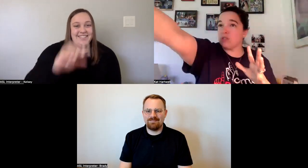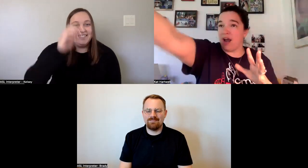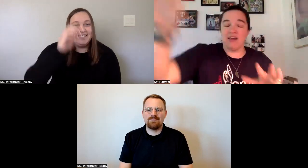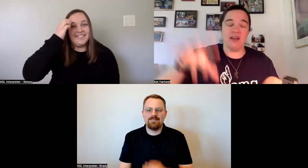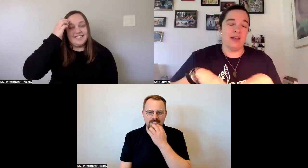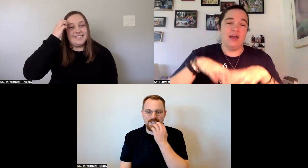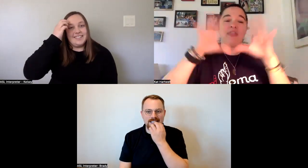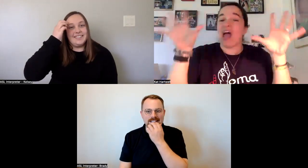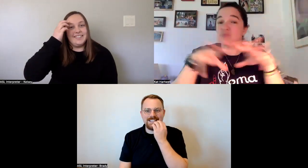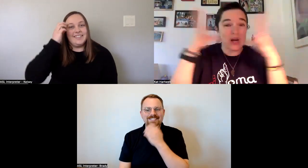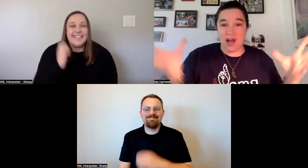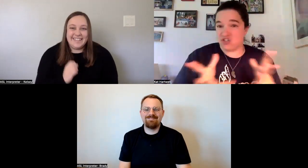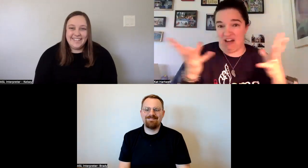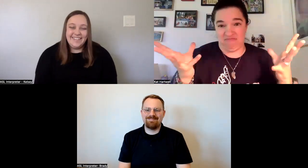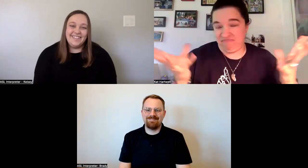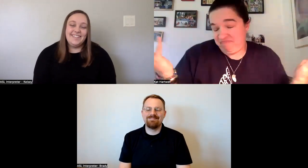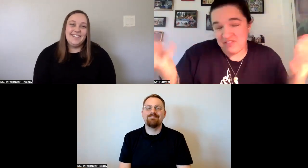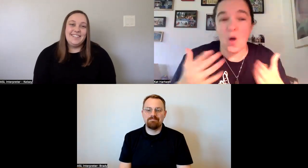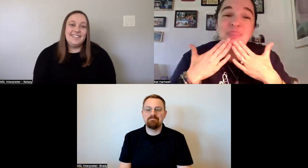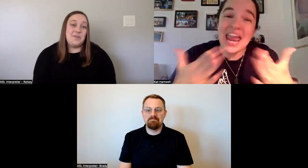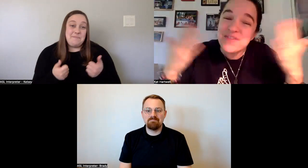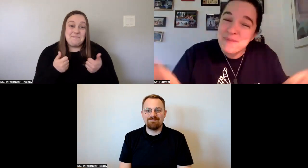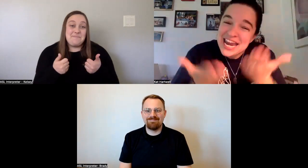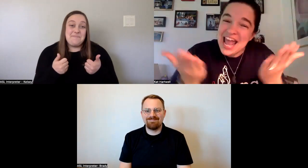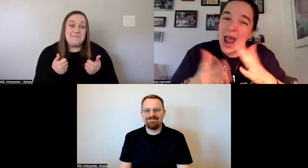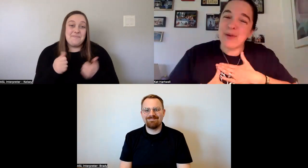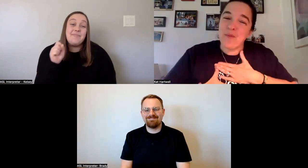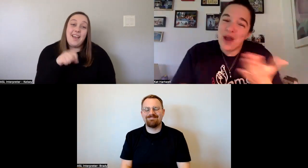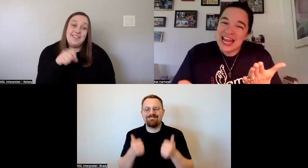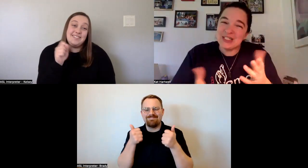much, hold on. That's pretty much it. So thank you for being here and be really